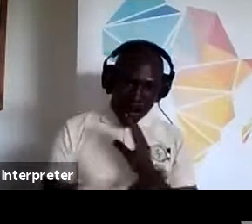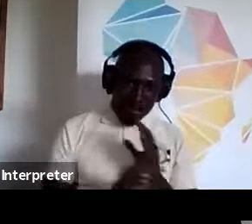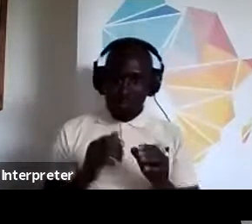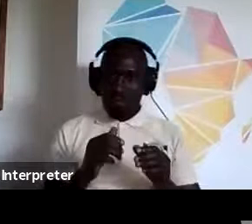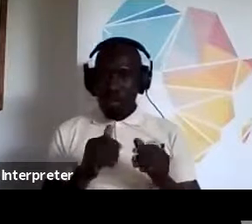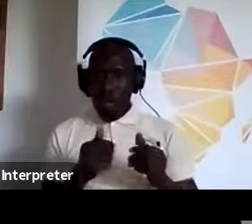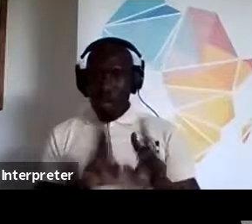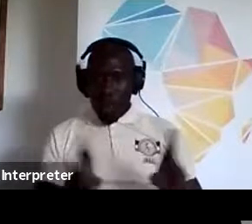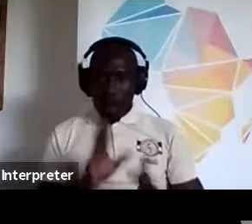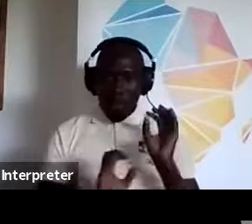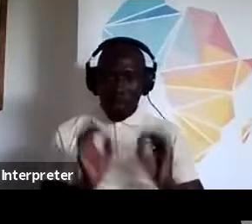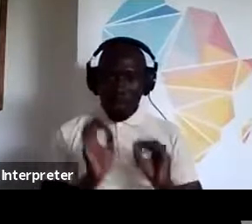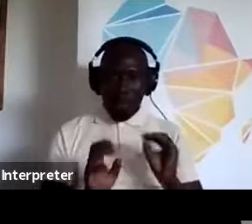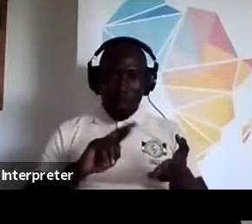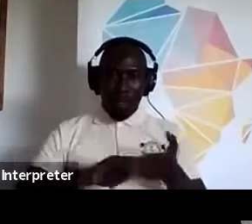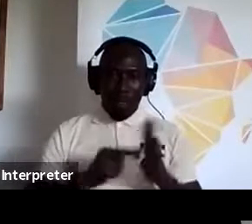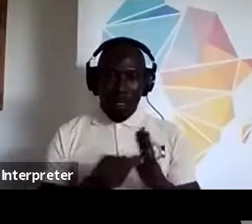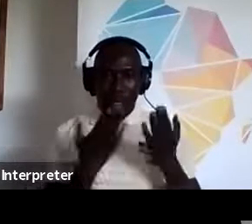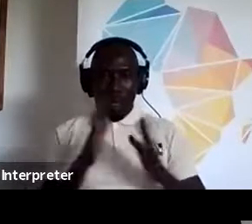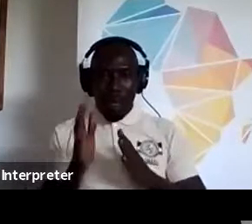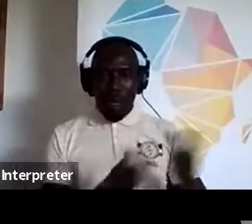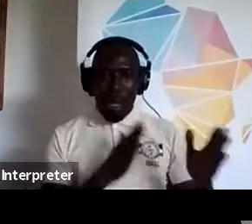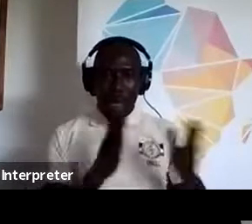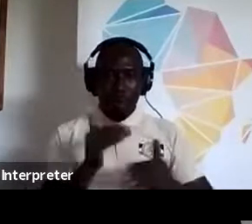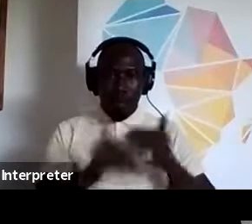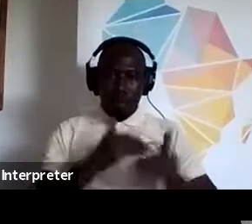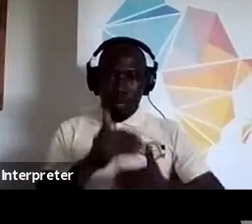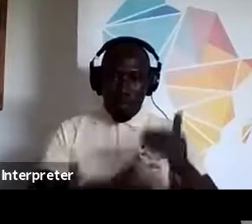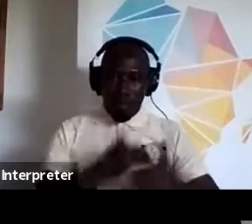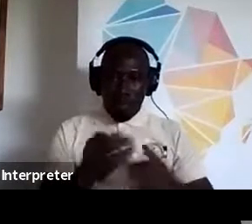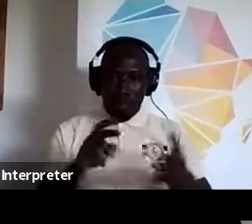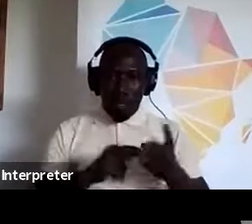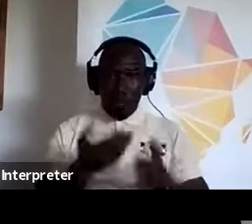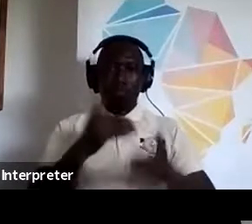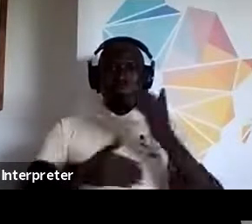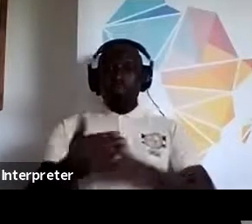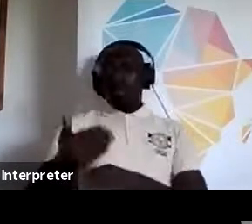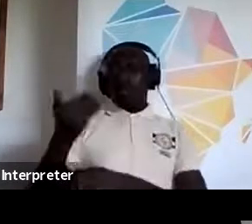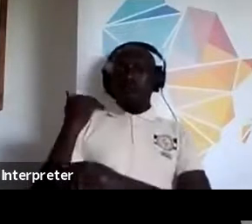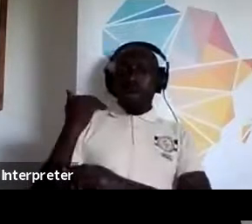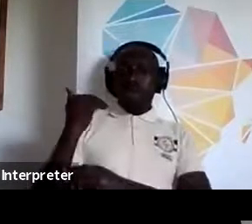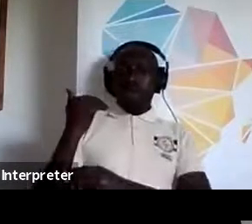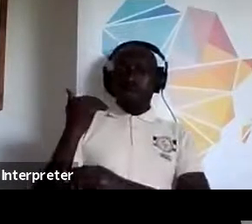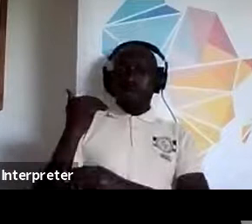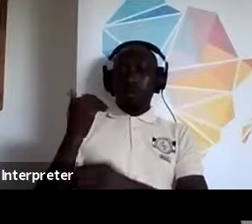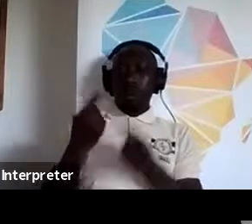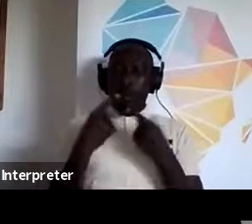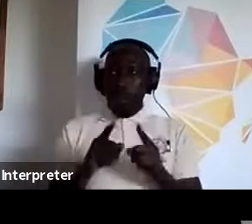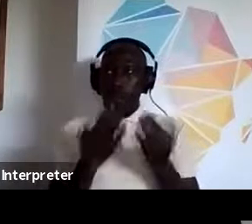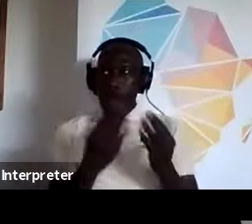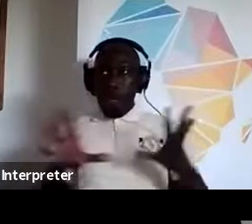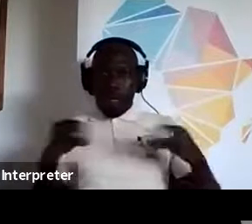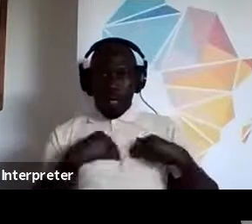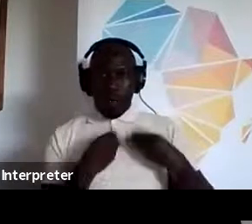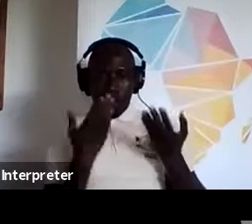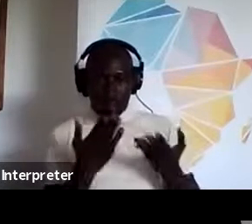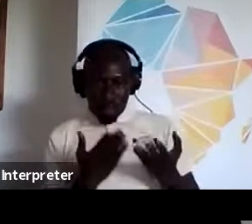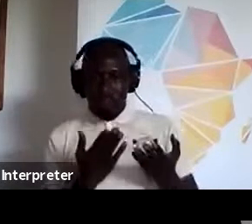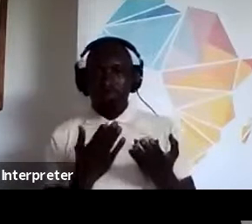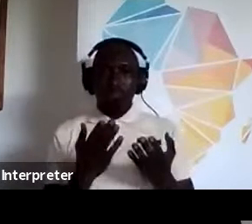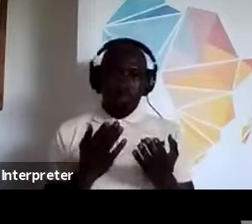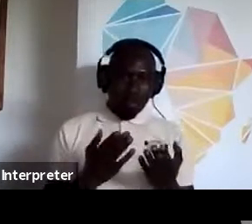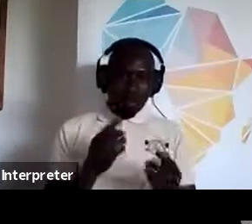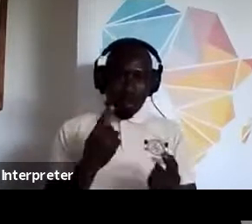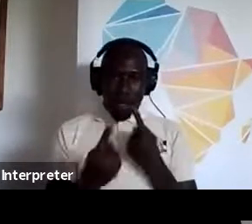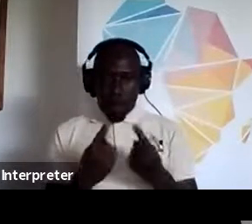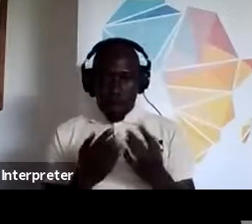ready. It means that the planning process had to get back to a drawing board. But allow me go through the process and